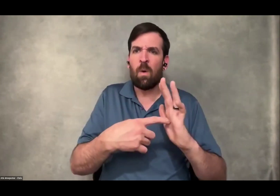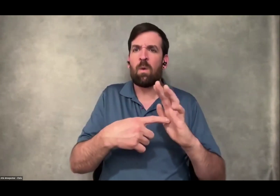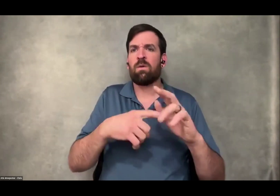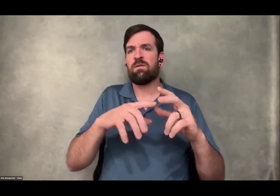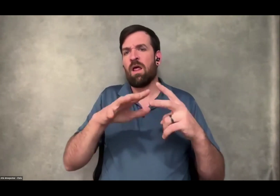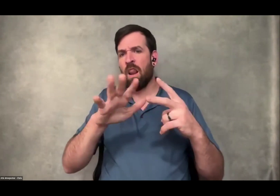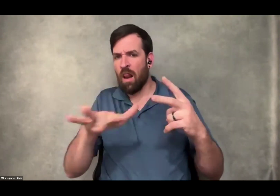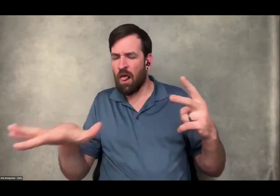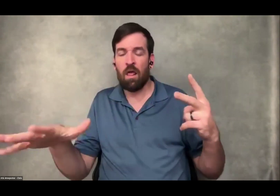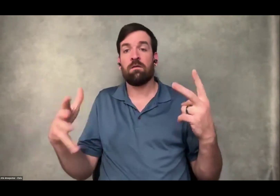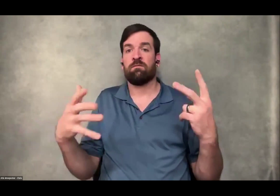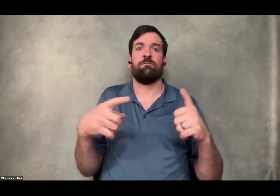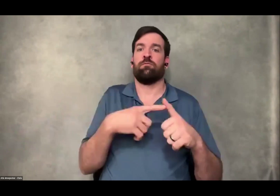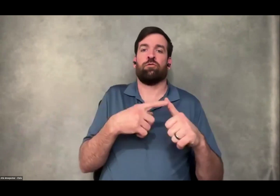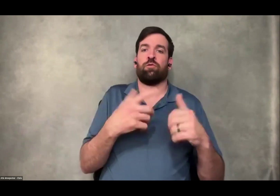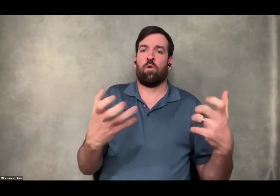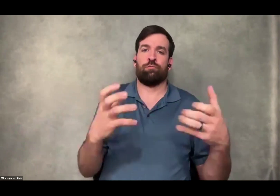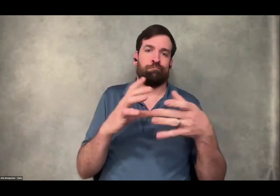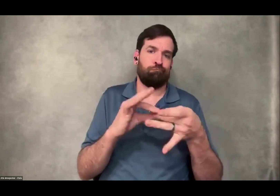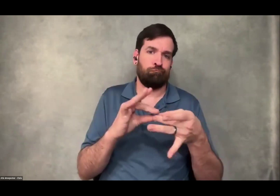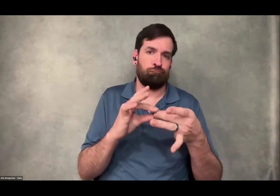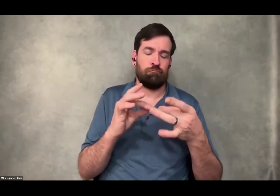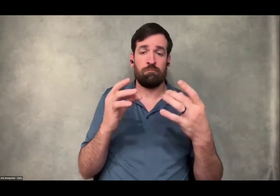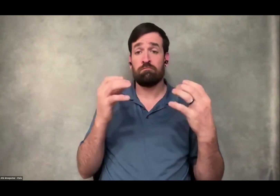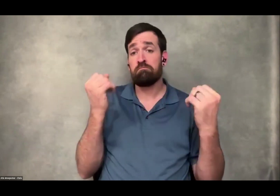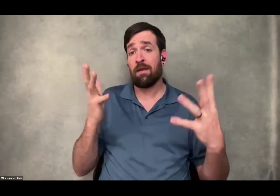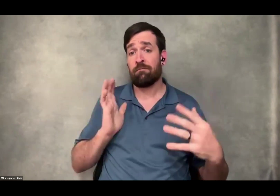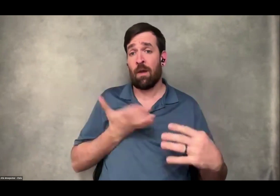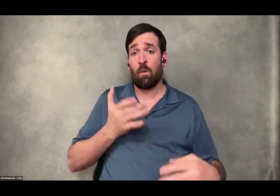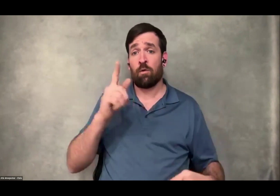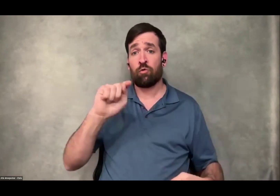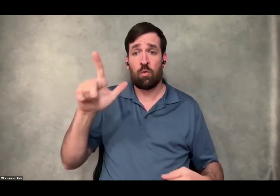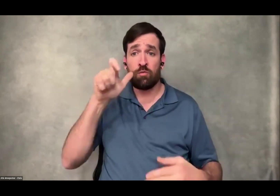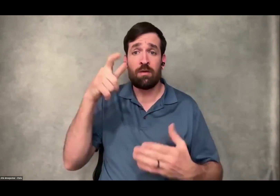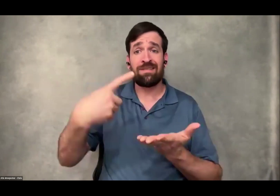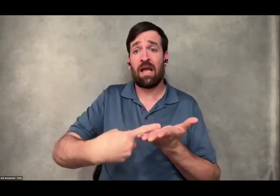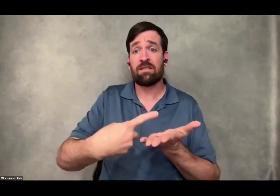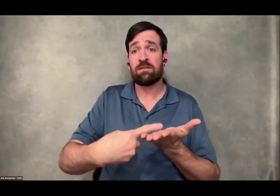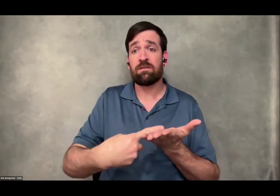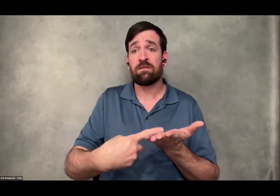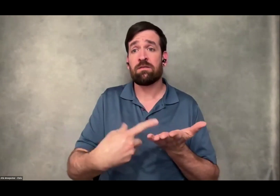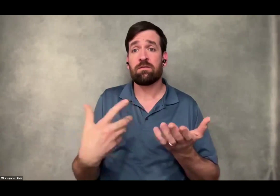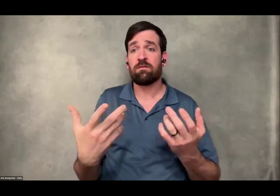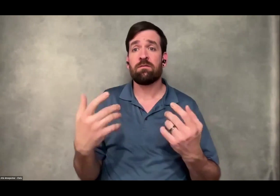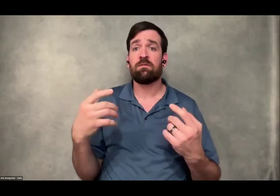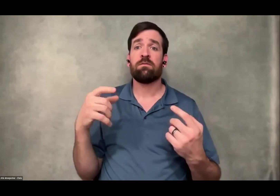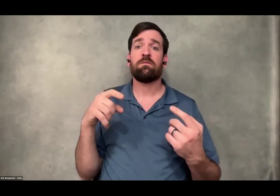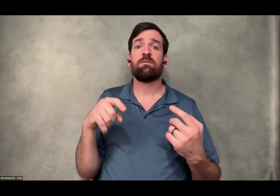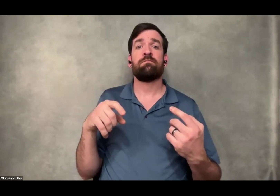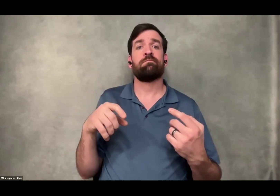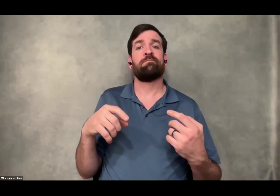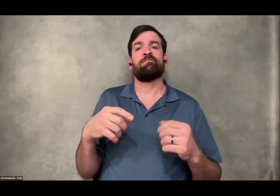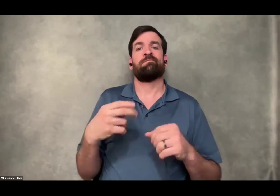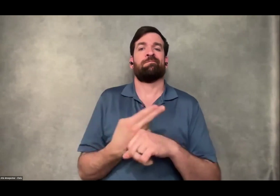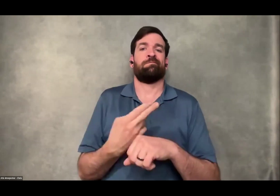to just say that a lot of the tools that we are going to be talking about today are using